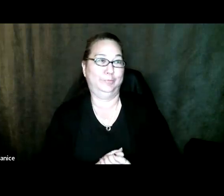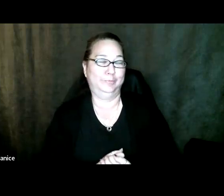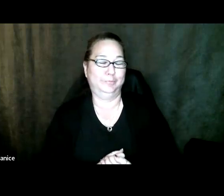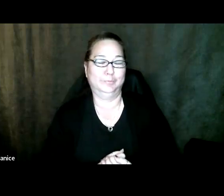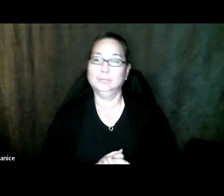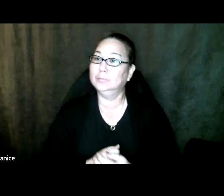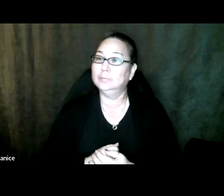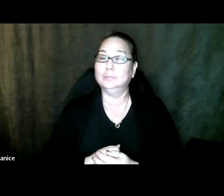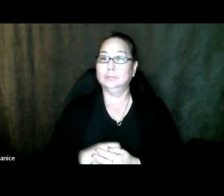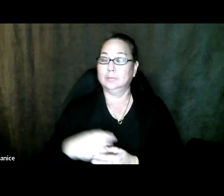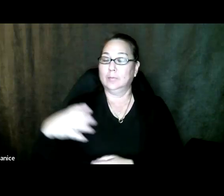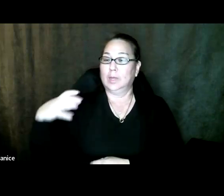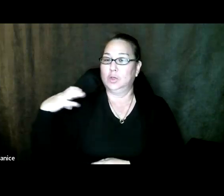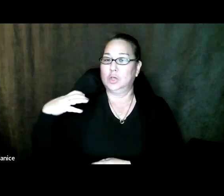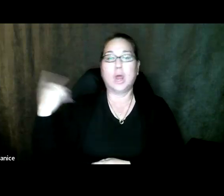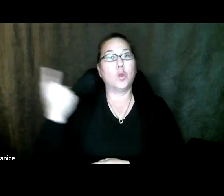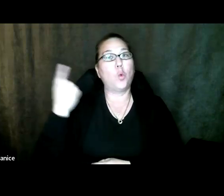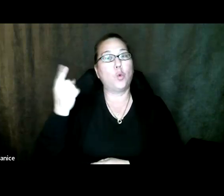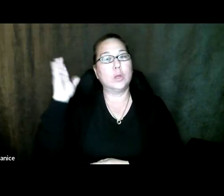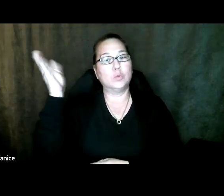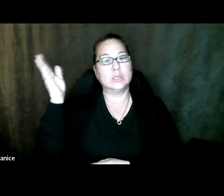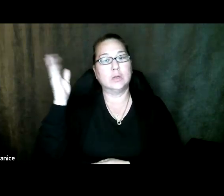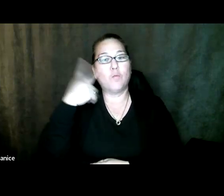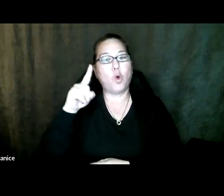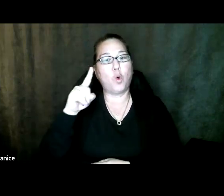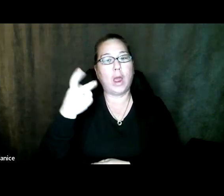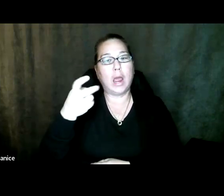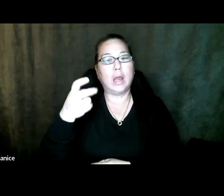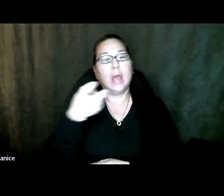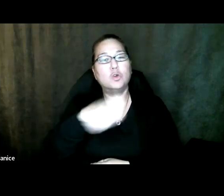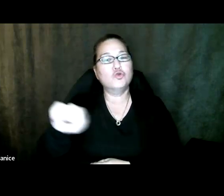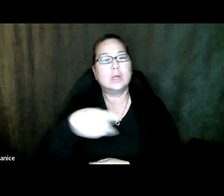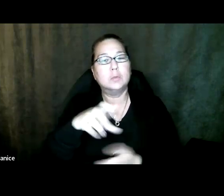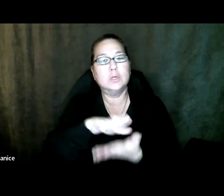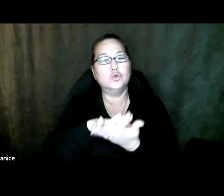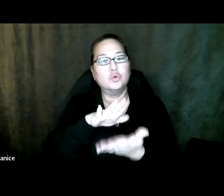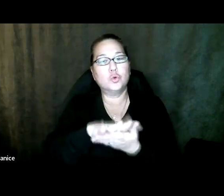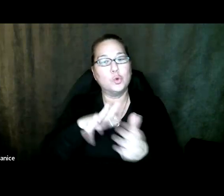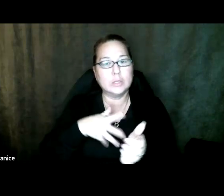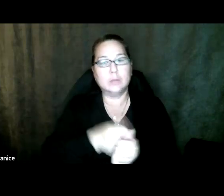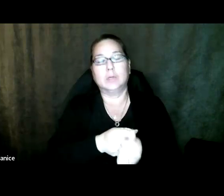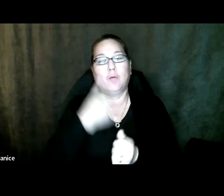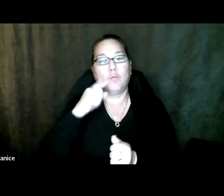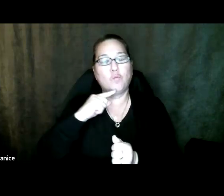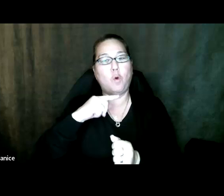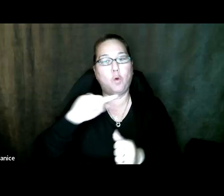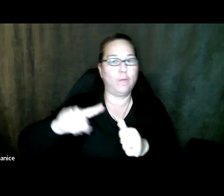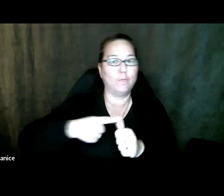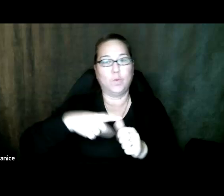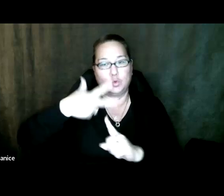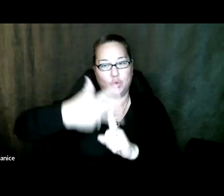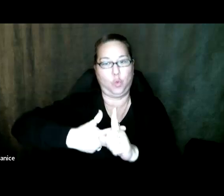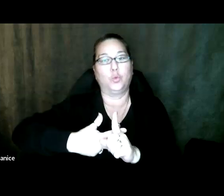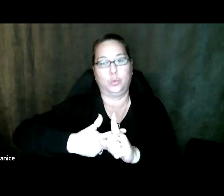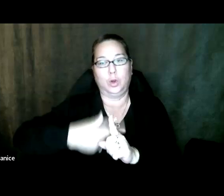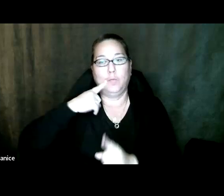Our only presentation this evening is a Transformation Schools update for Q1 of the school year